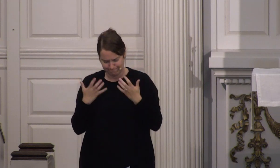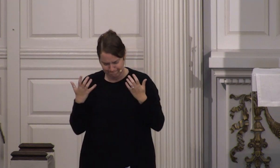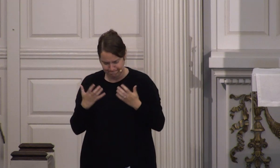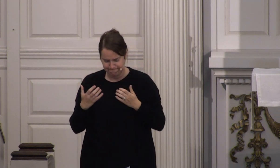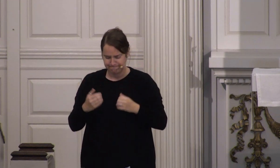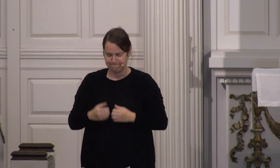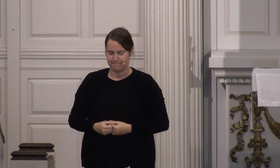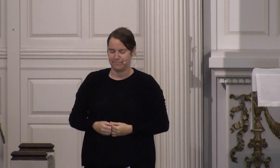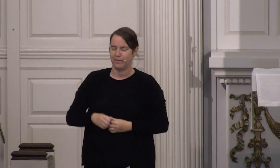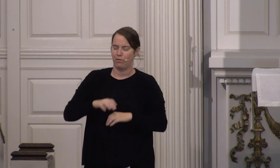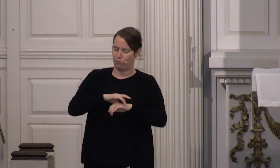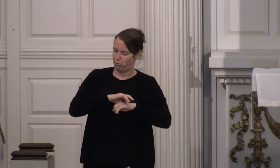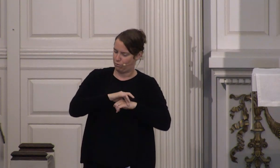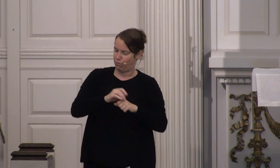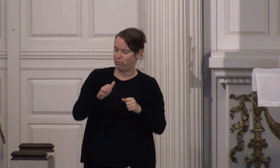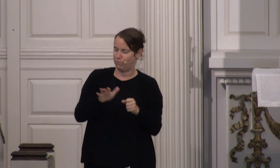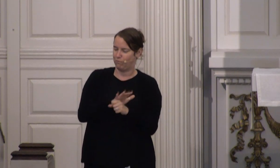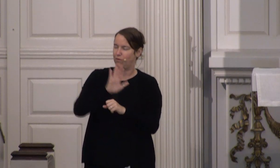full of your